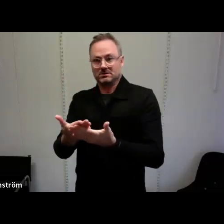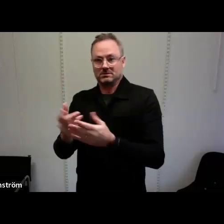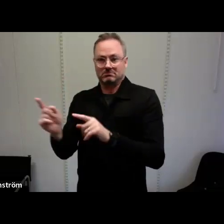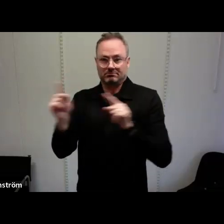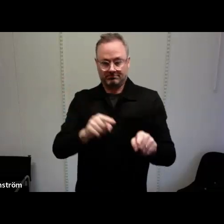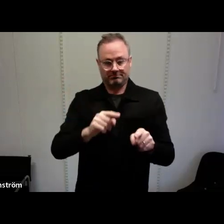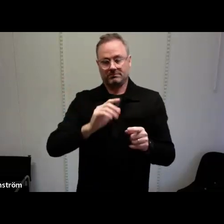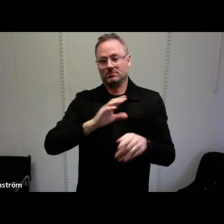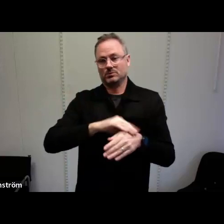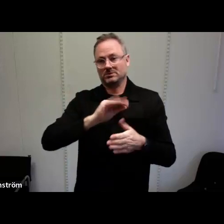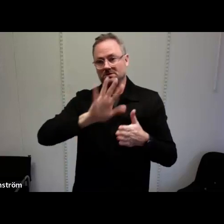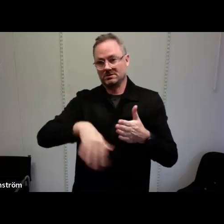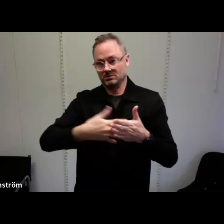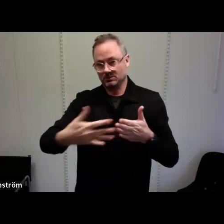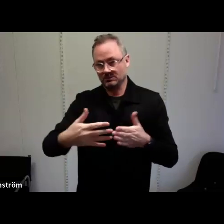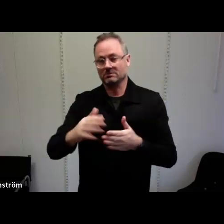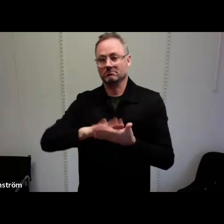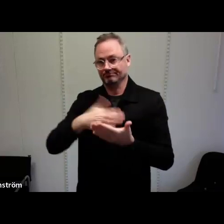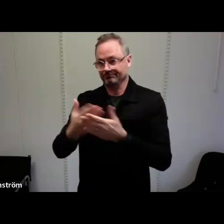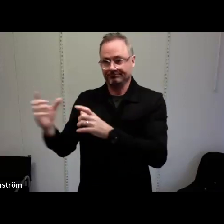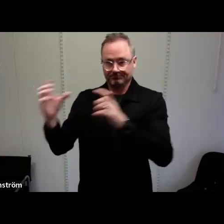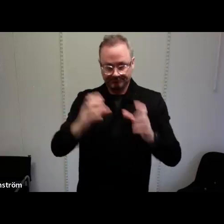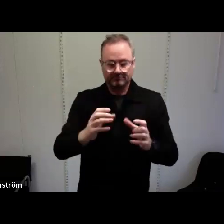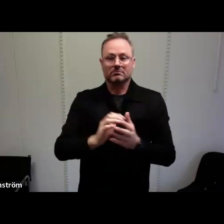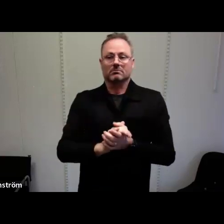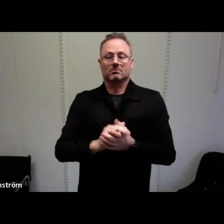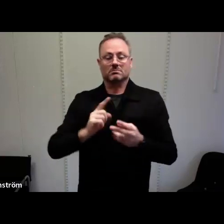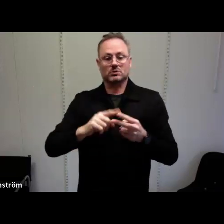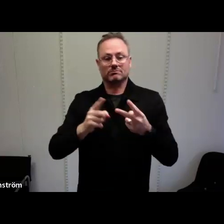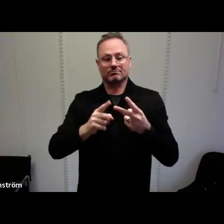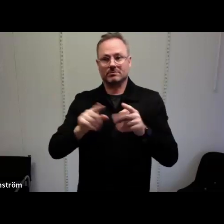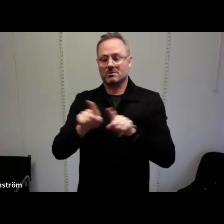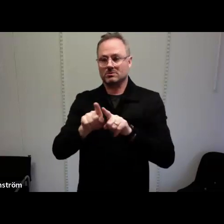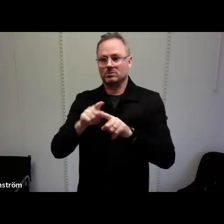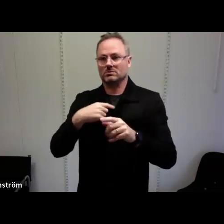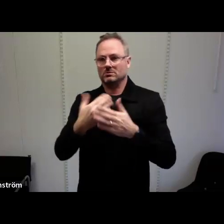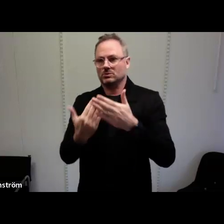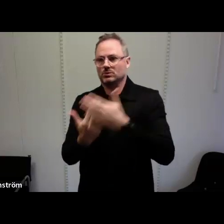So we took those 20, we translated them into Swedish Sign Language.